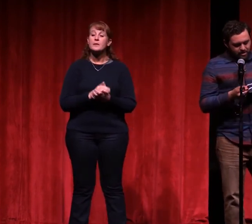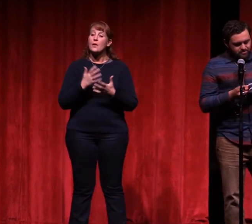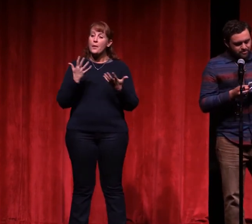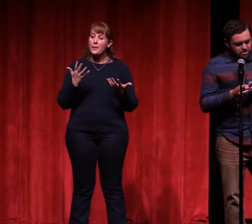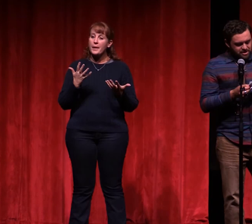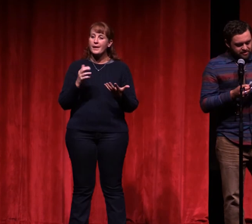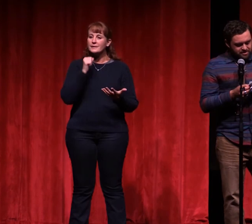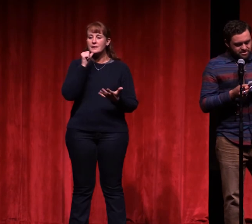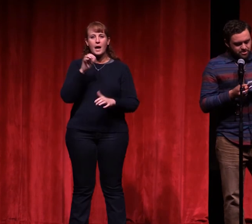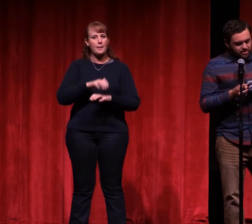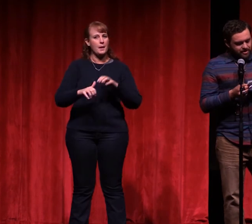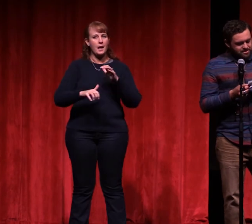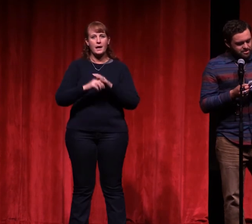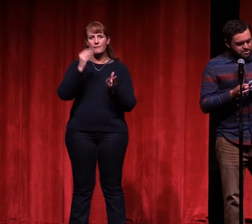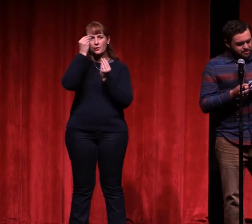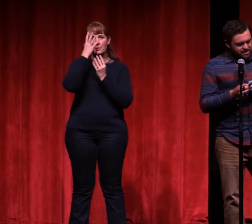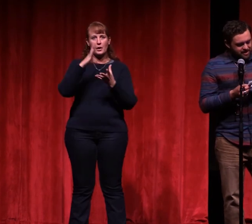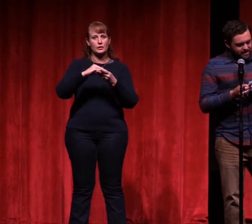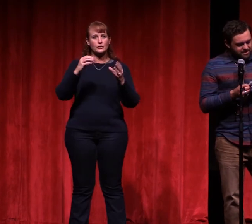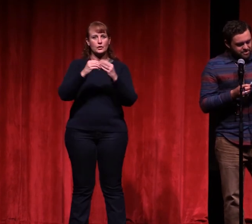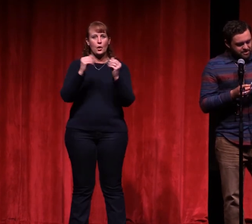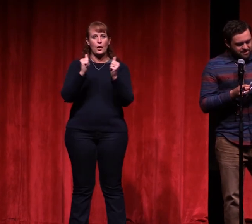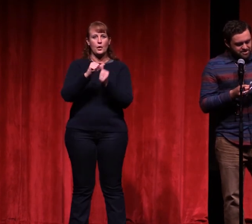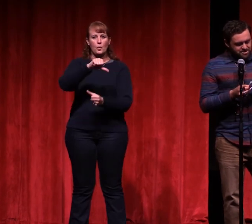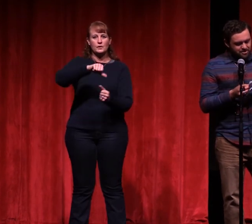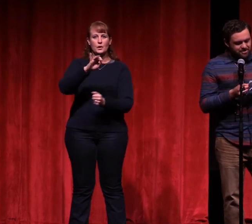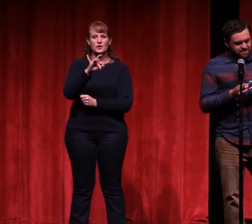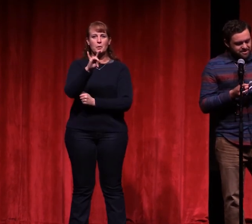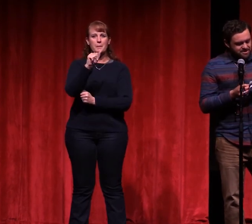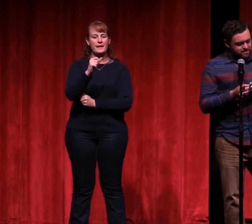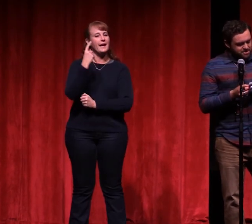Well, I'm not comfortable sharing this story on social media. I do